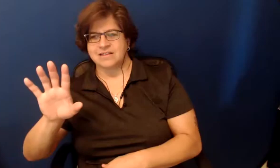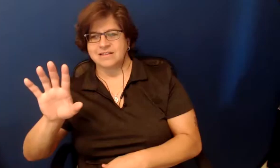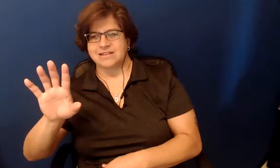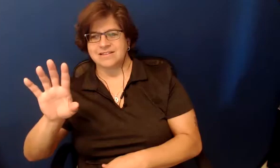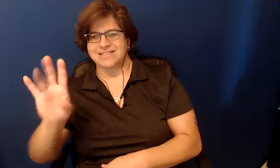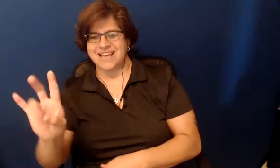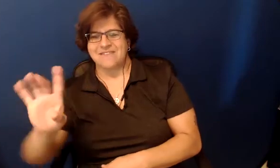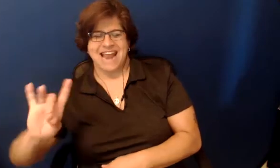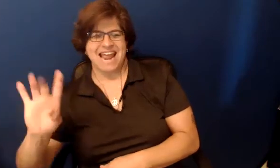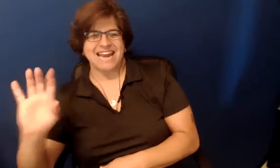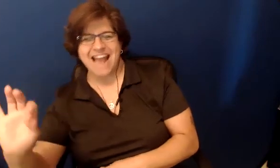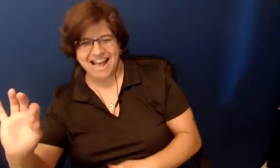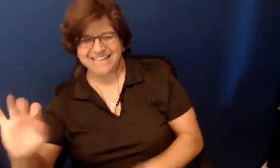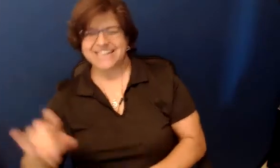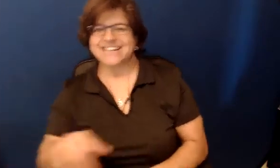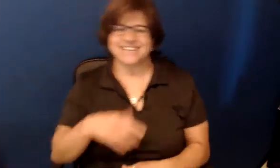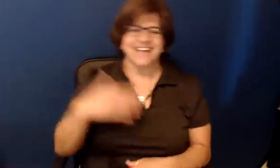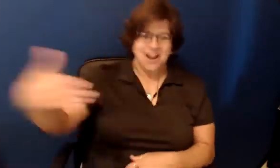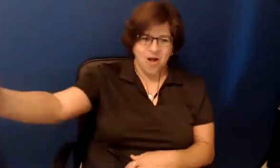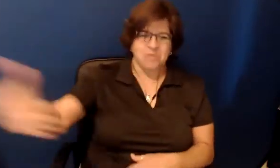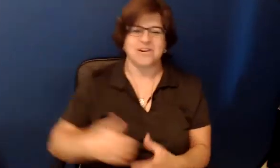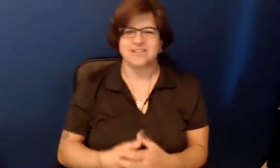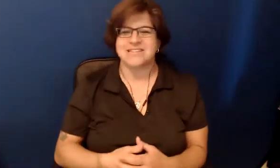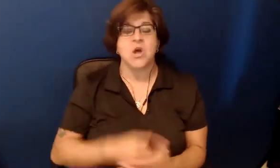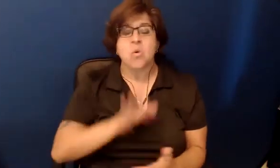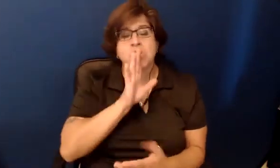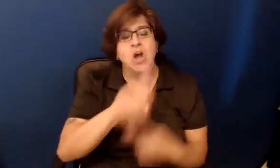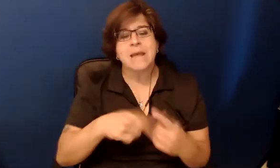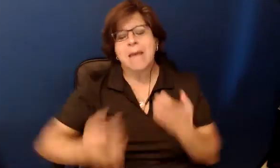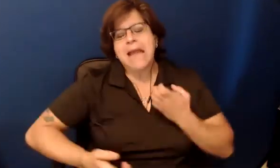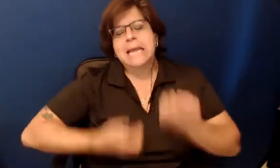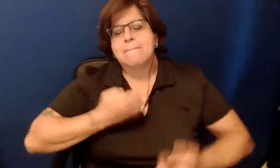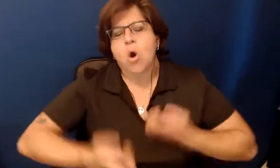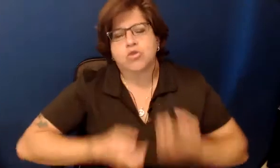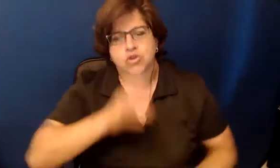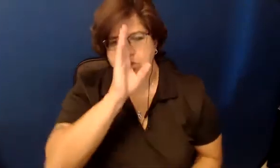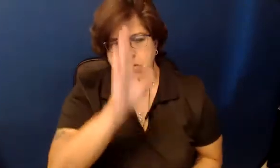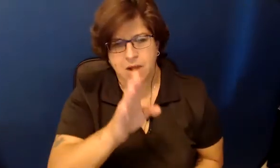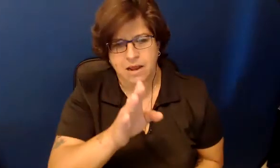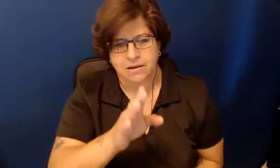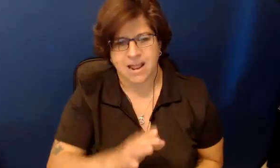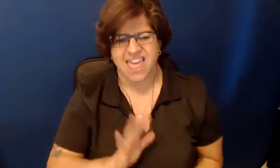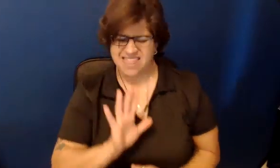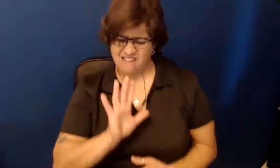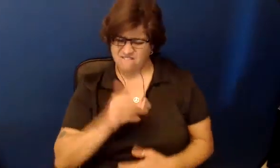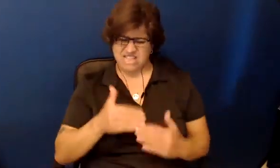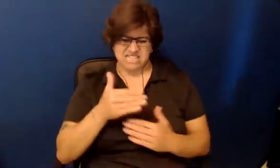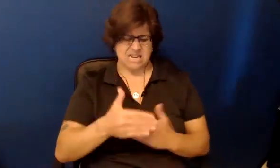Again, we're talking about recovery. We're talking about emotional sobriety and how we got there through this gateway,